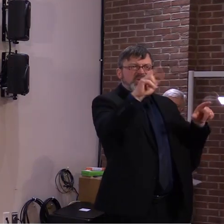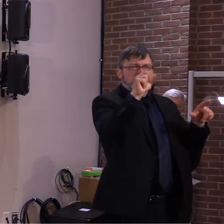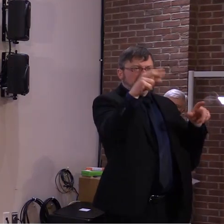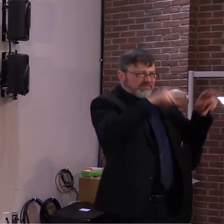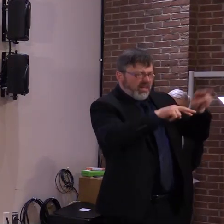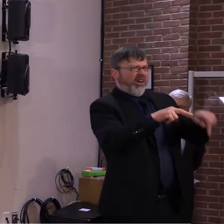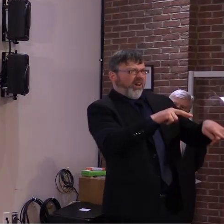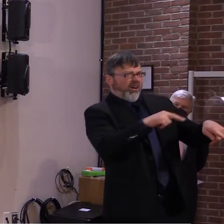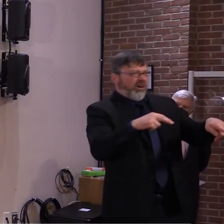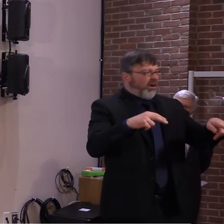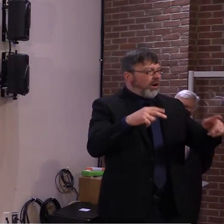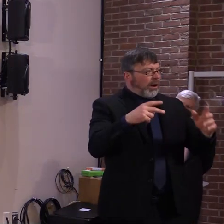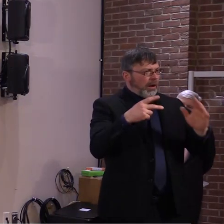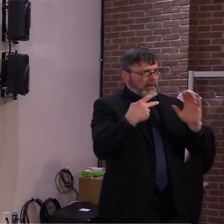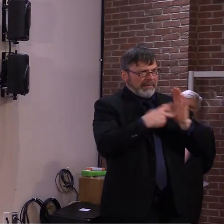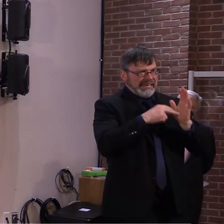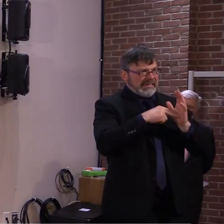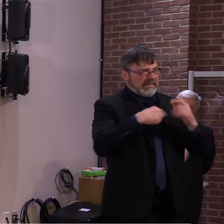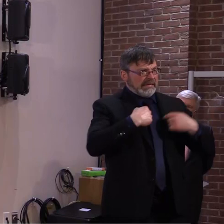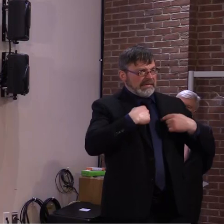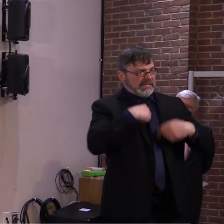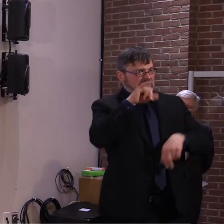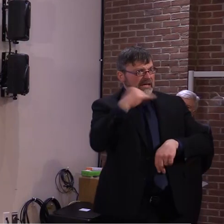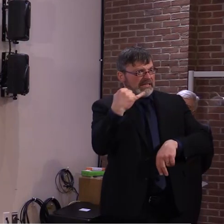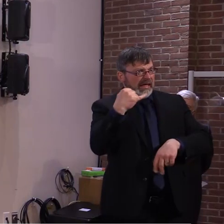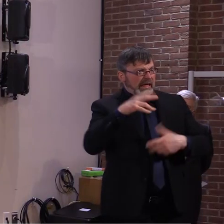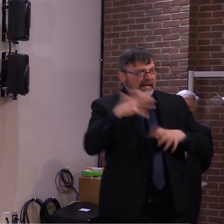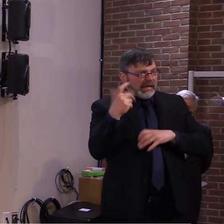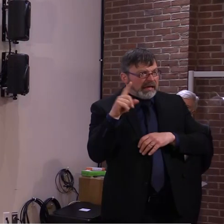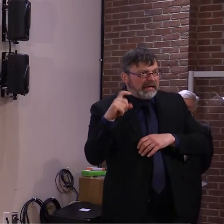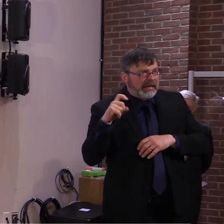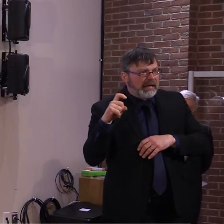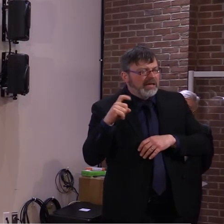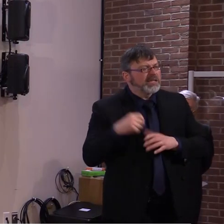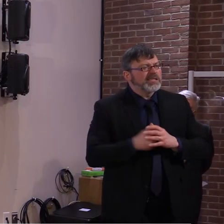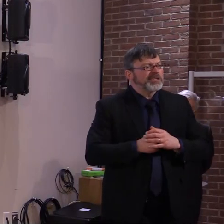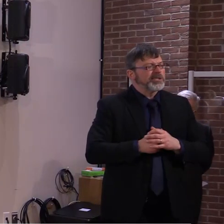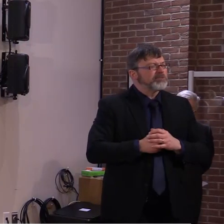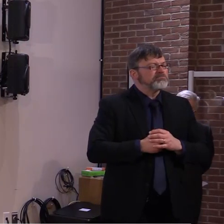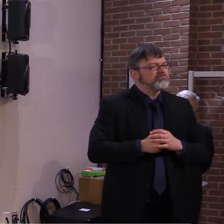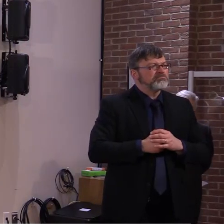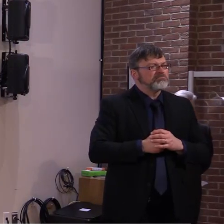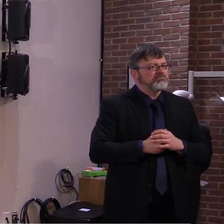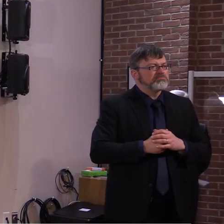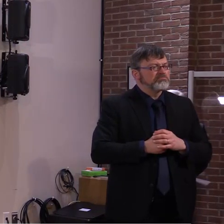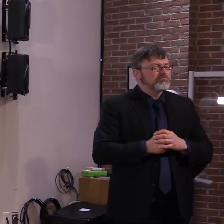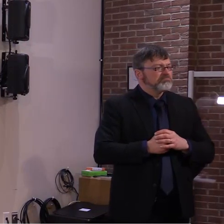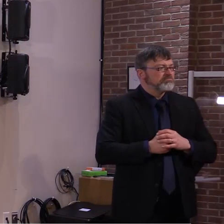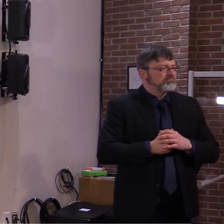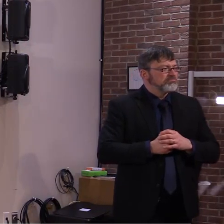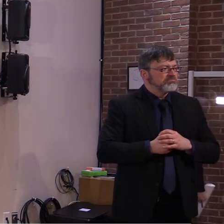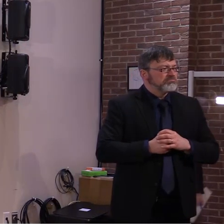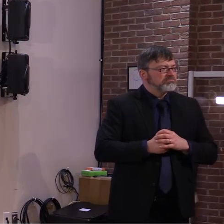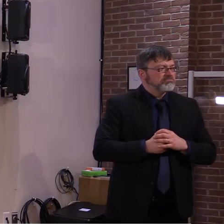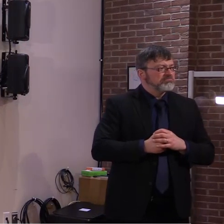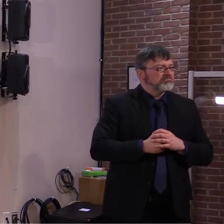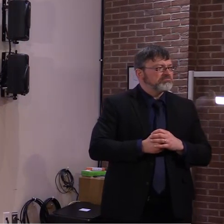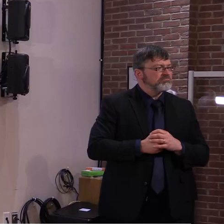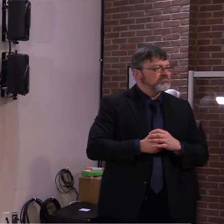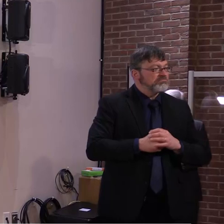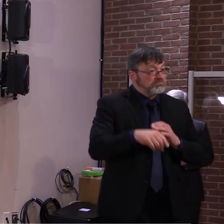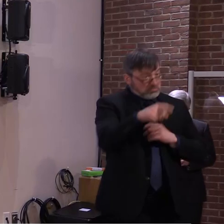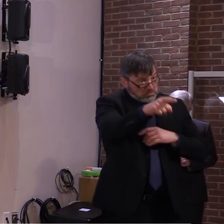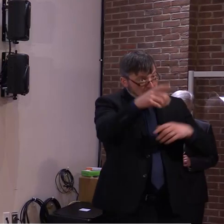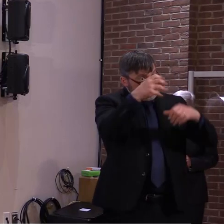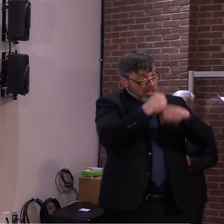was unfortunate news, but I want to reassure Vermonters who have gotten or may be scheduled to get the J&J vaccine